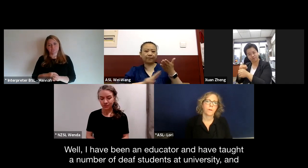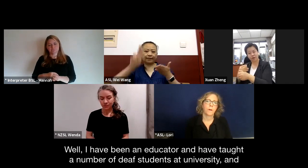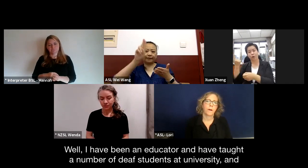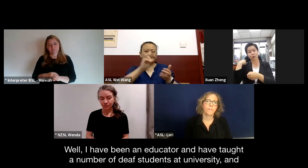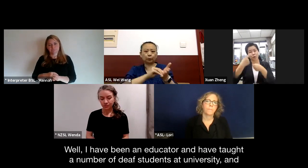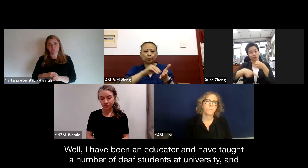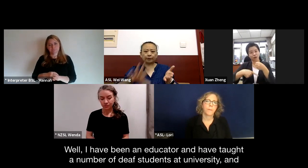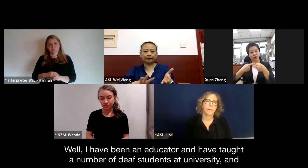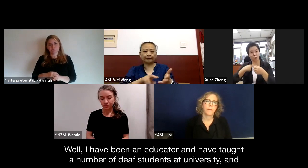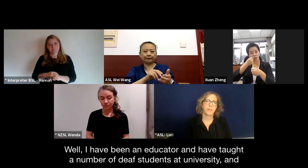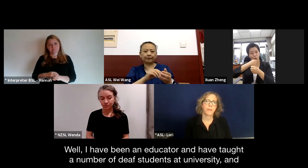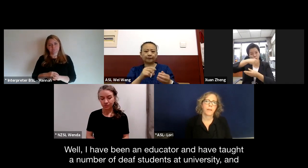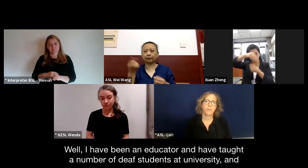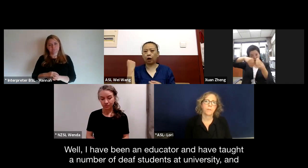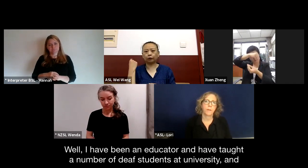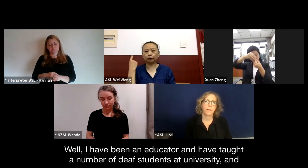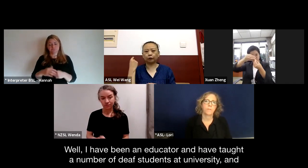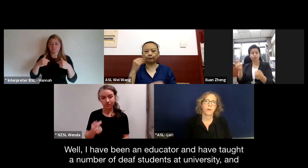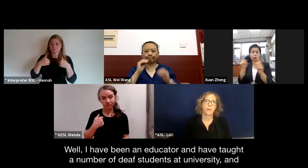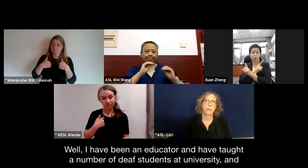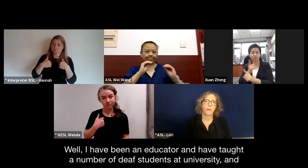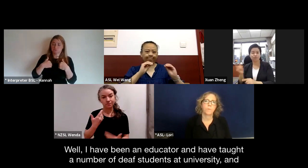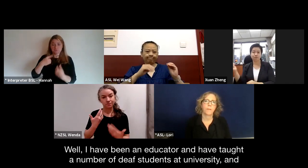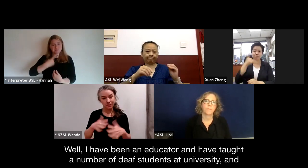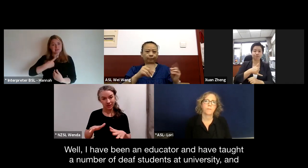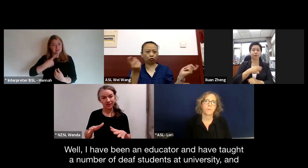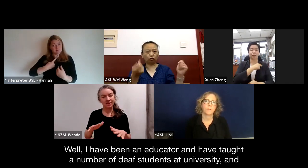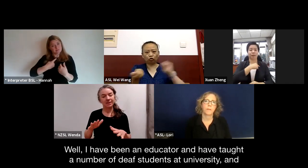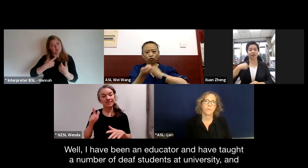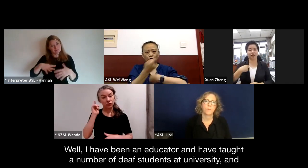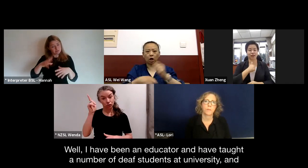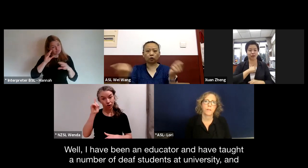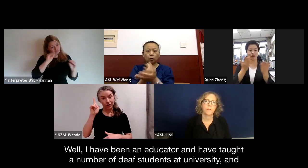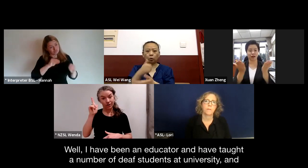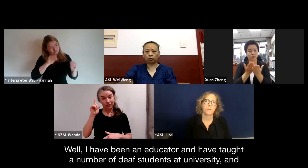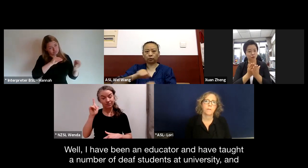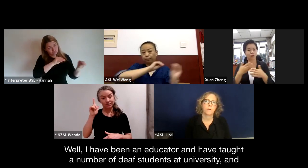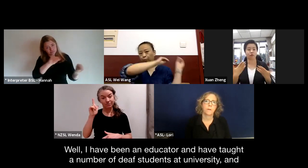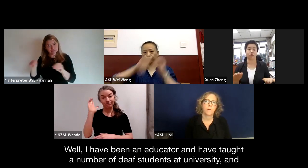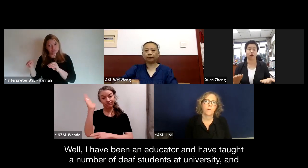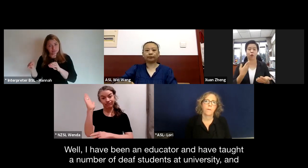Well, I've been an educator and have taught a number of deaf students at university.